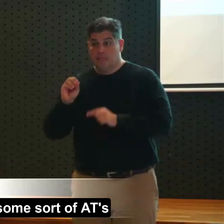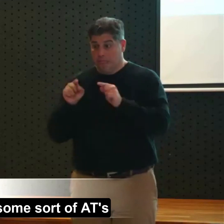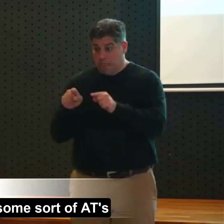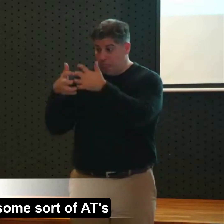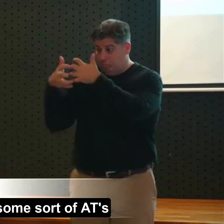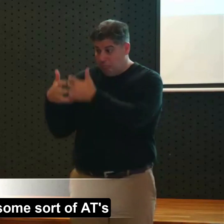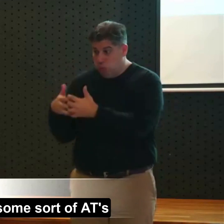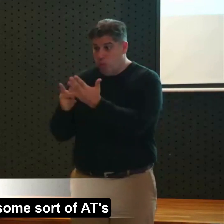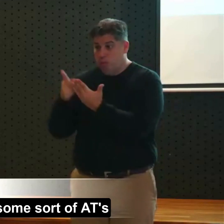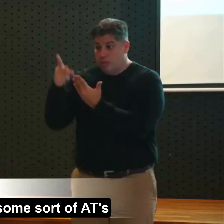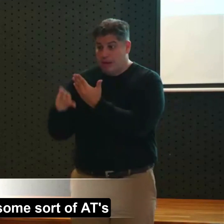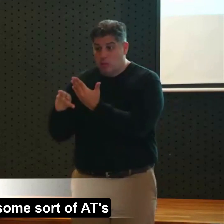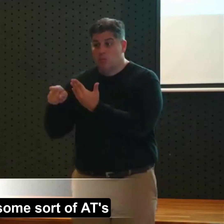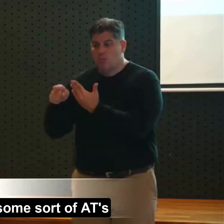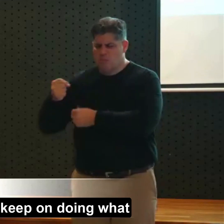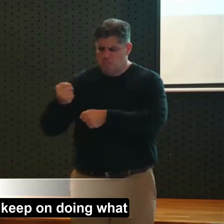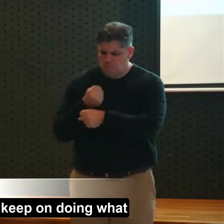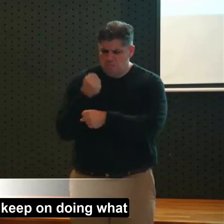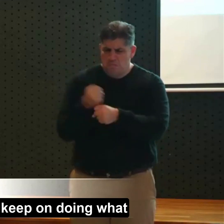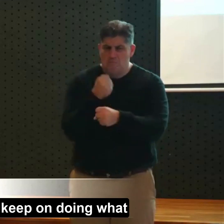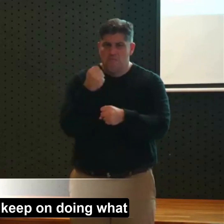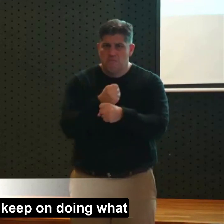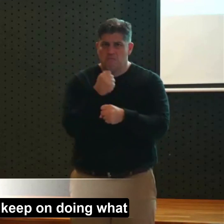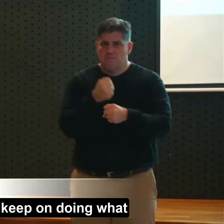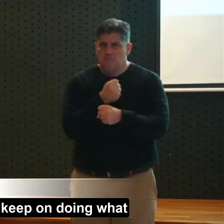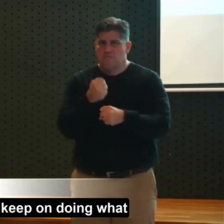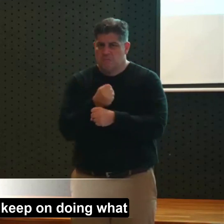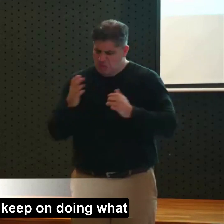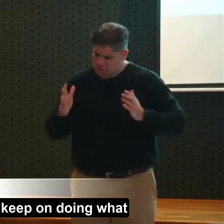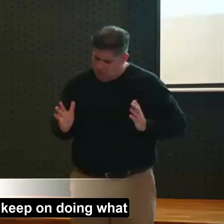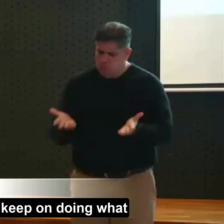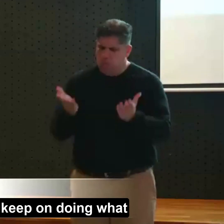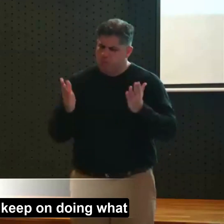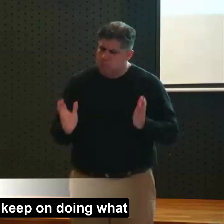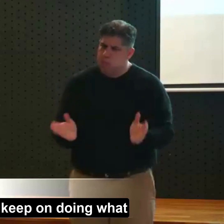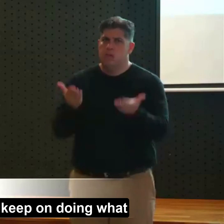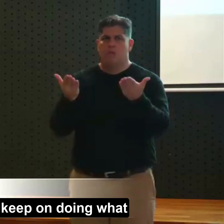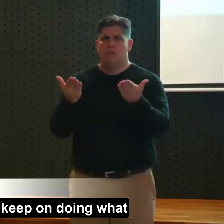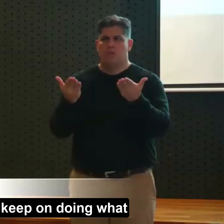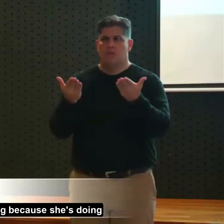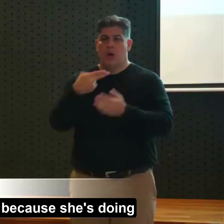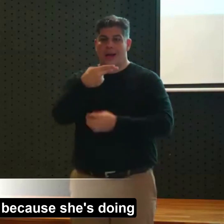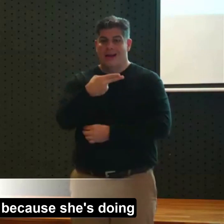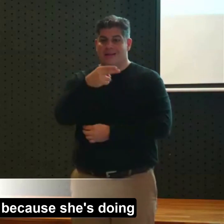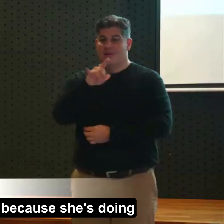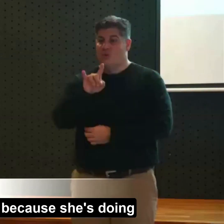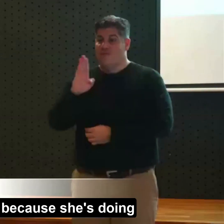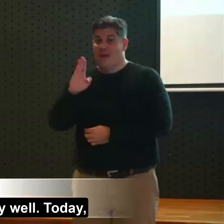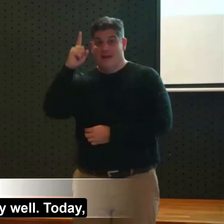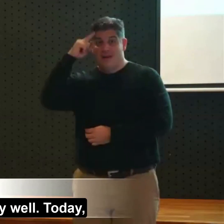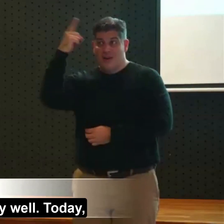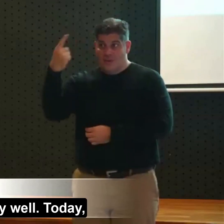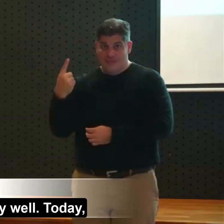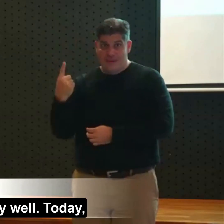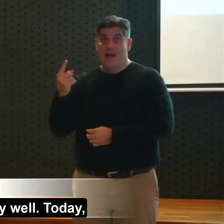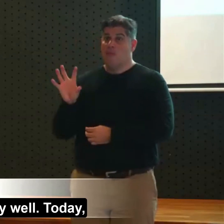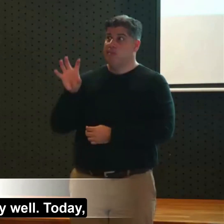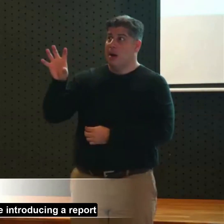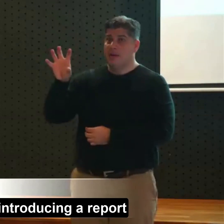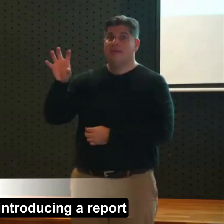ATs. So GDI Hub, this is a call to action to keep on doing what you're doing, because you're doing it very